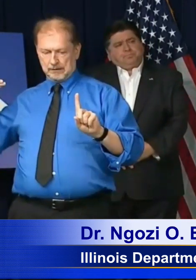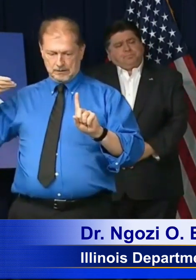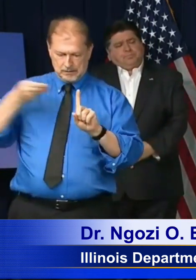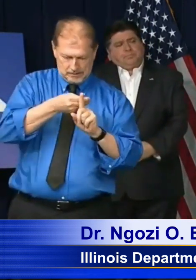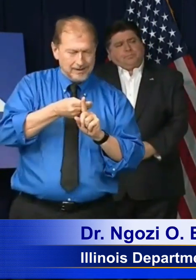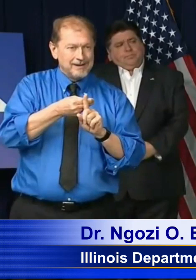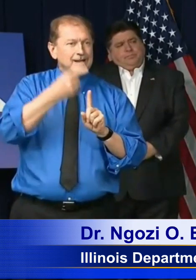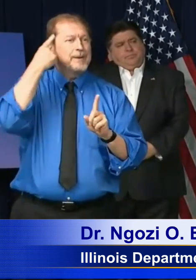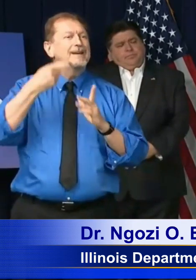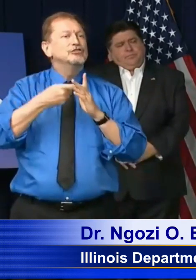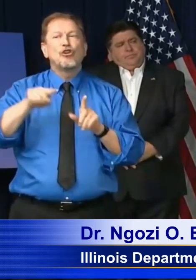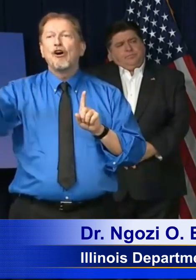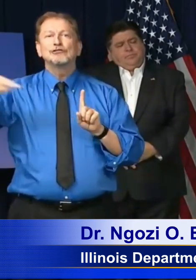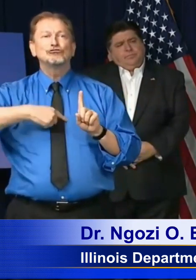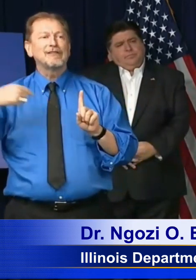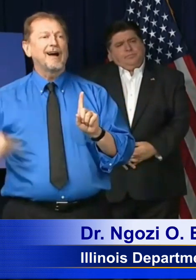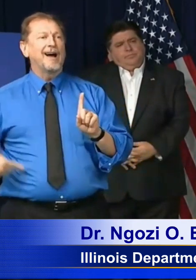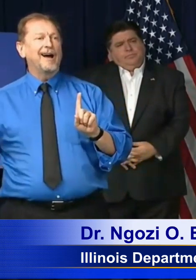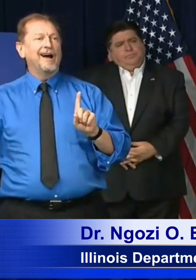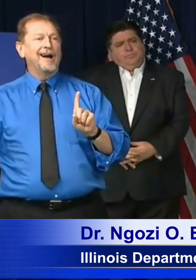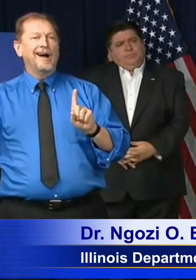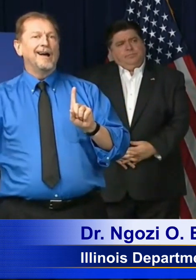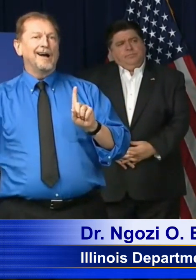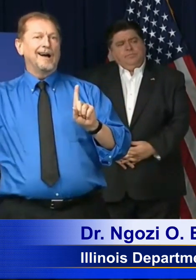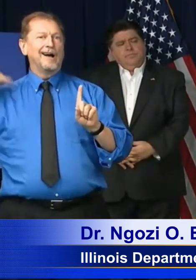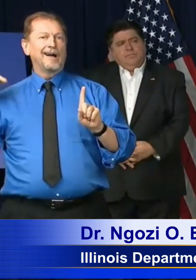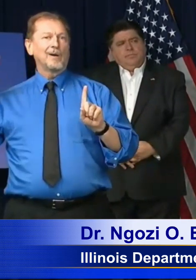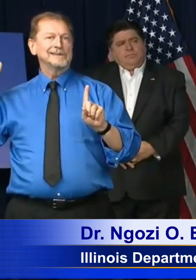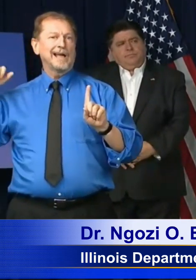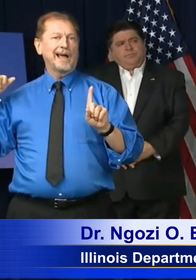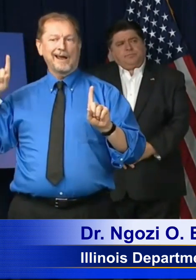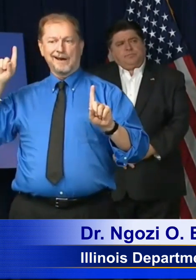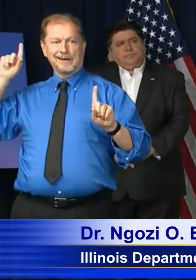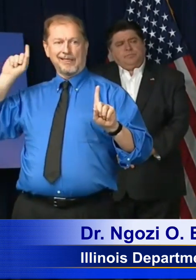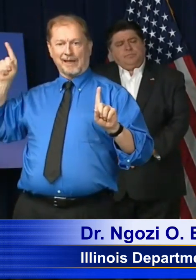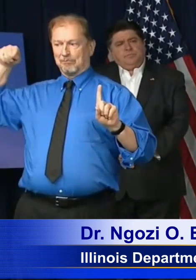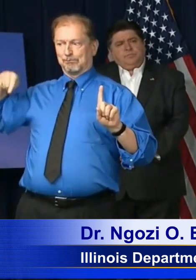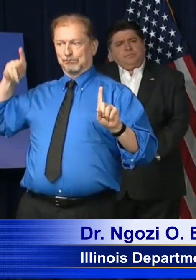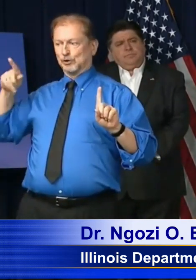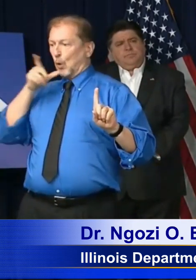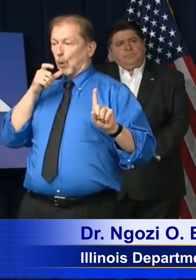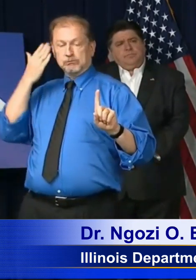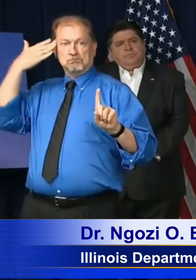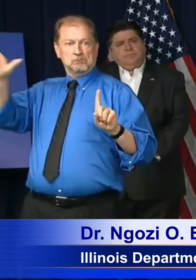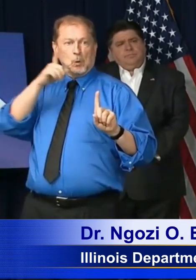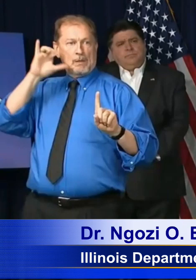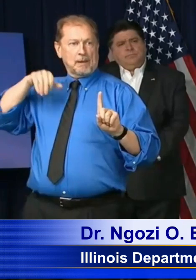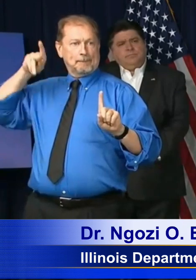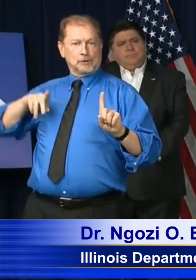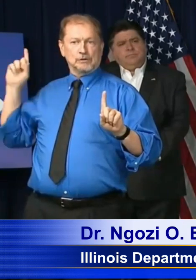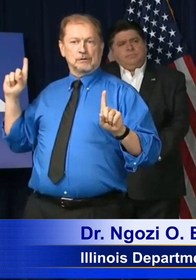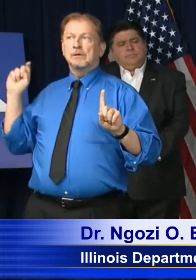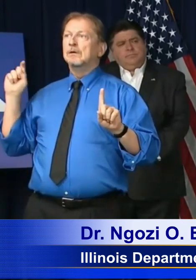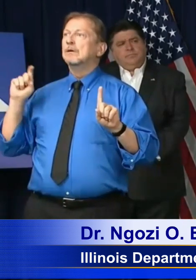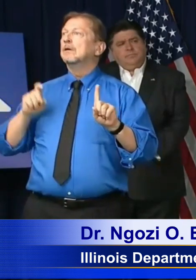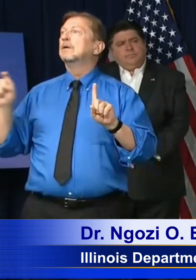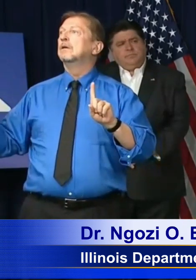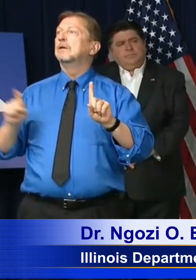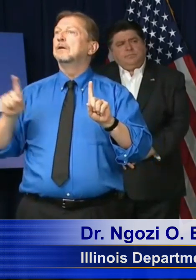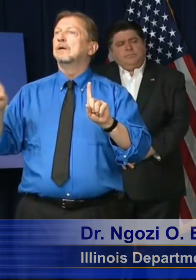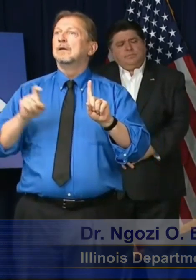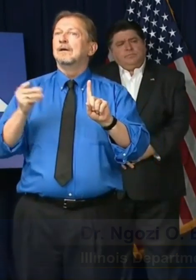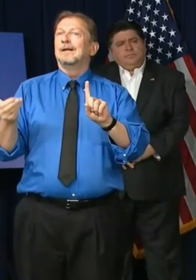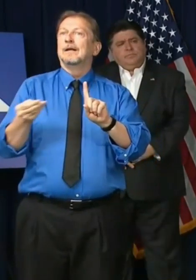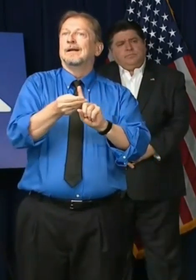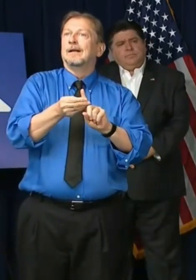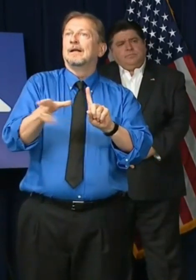and people were traveling to the U.S., it is possible, it's very likely that individuals who had this had